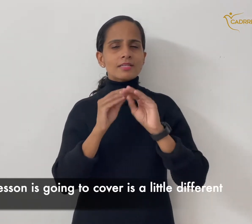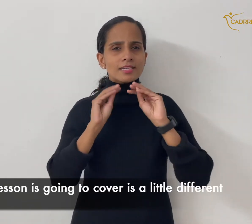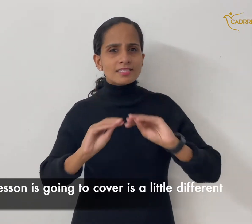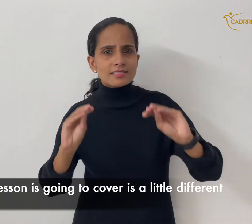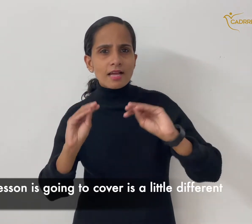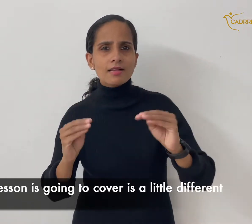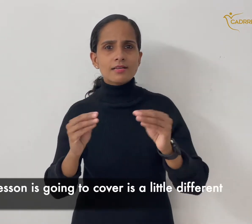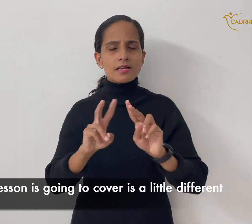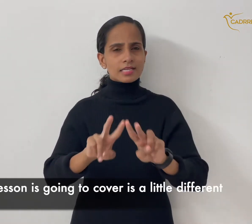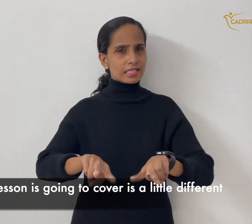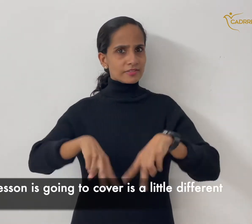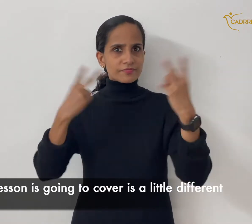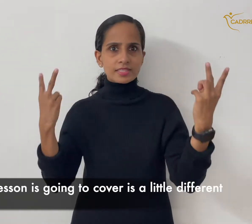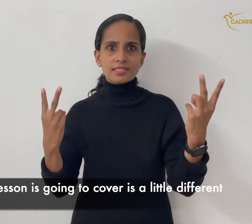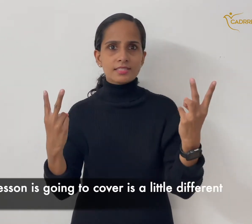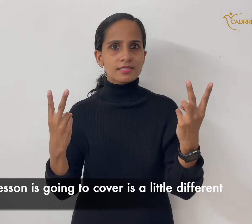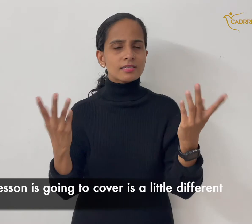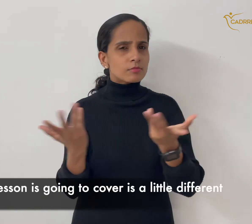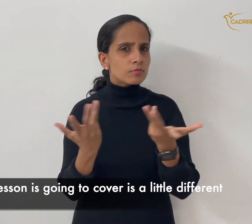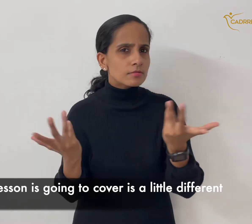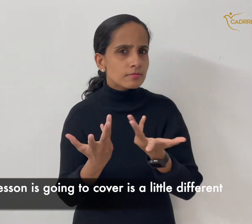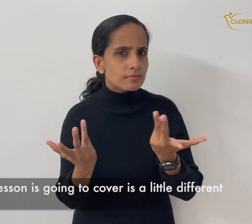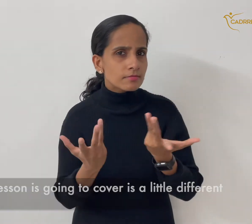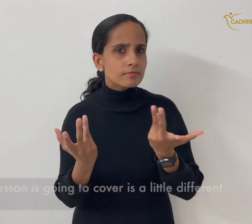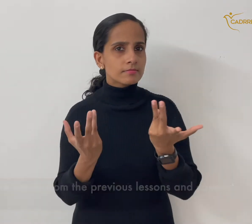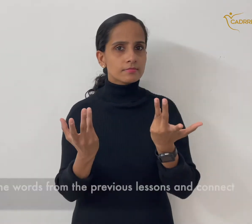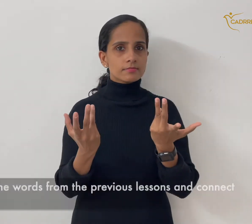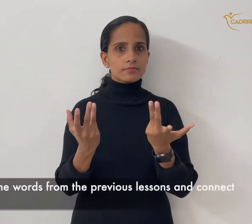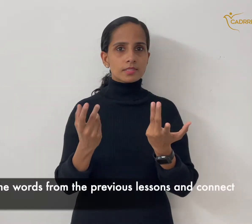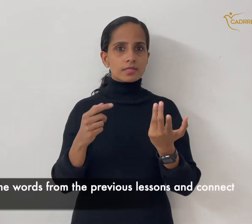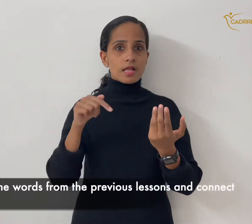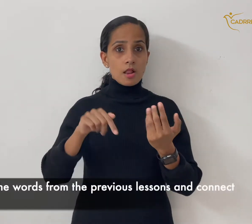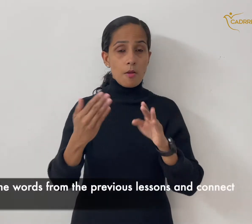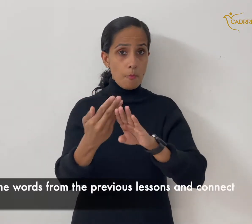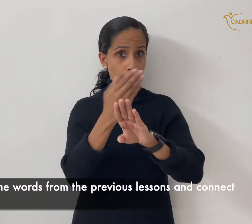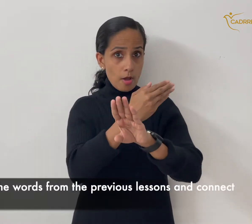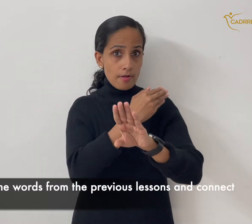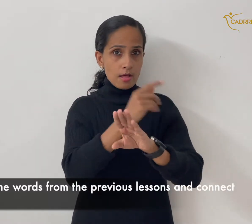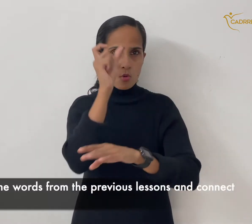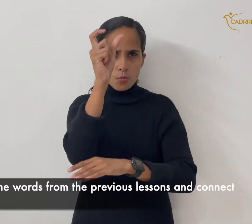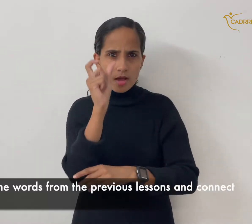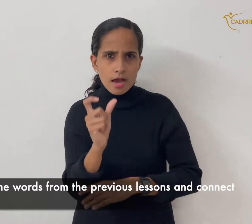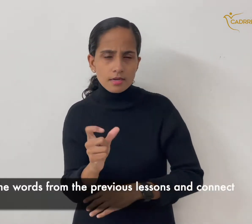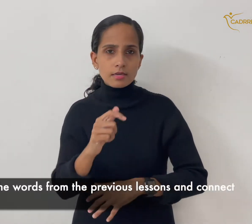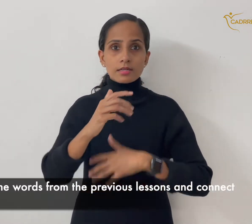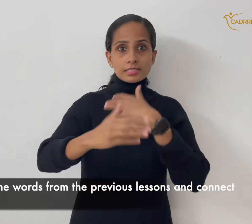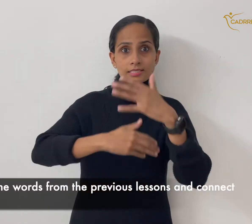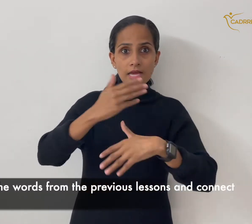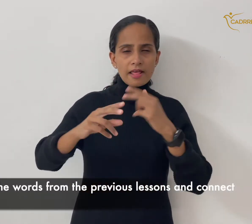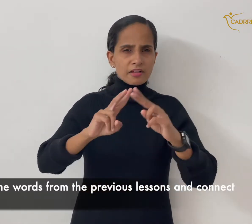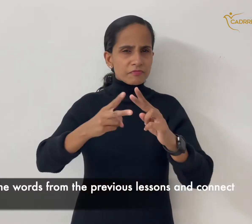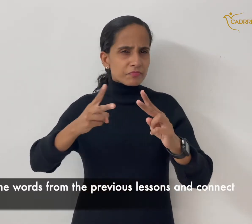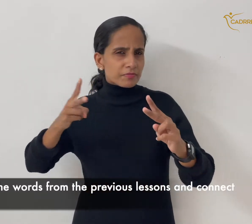little different because we will put the words from the previous